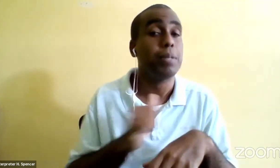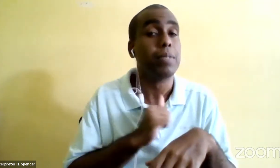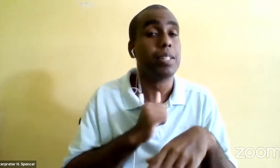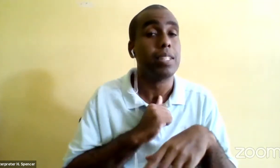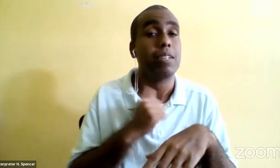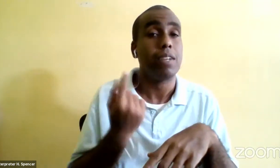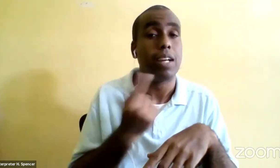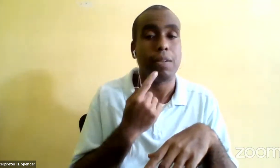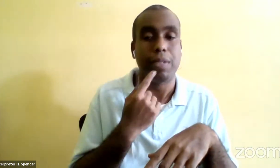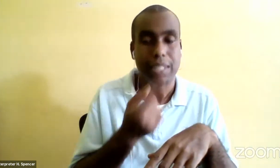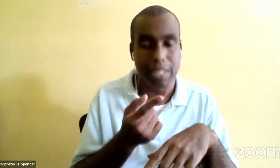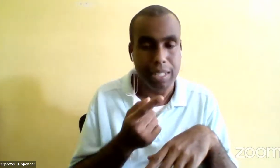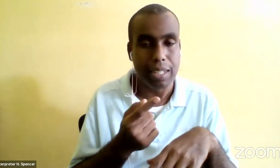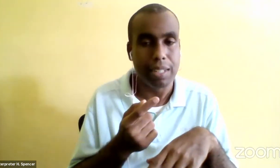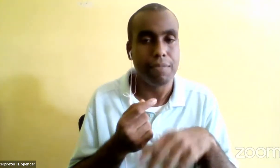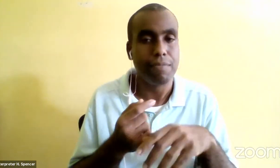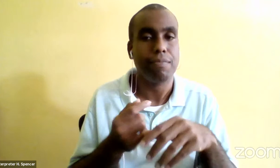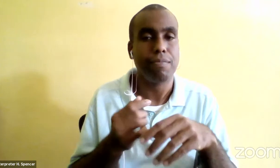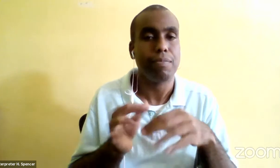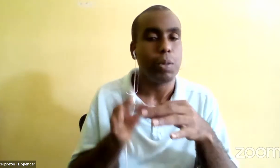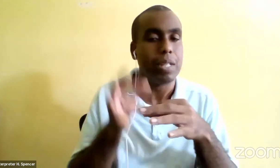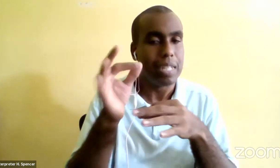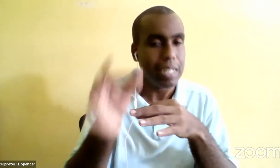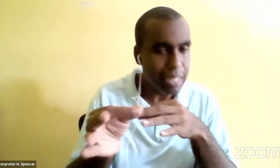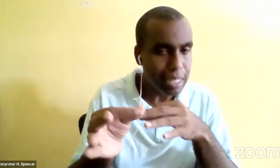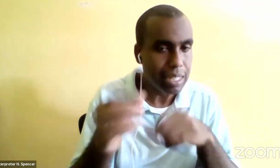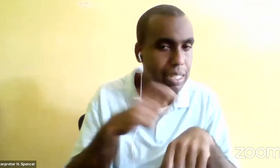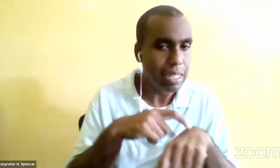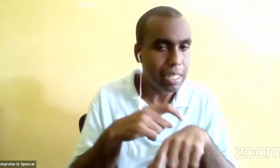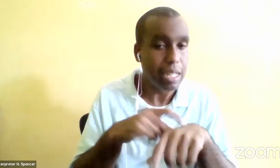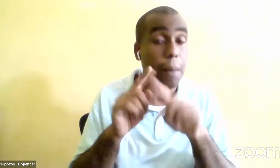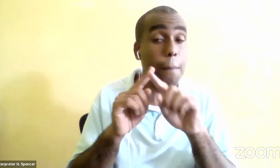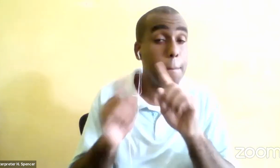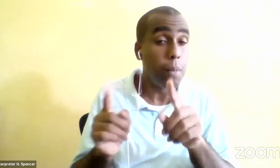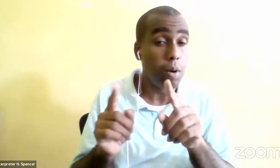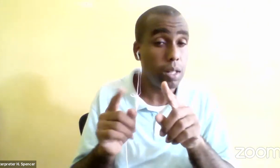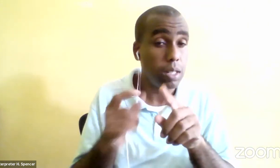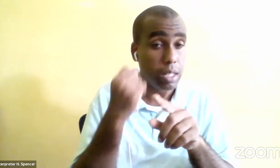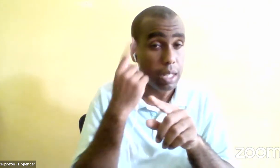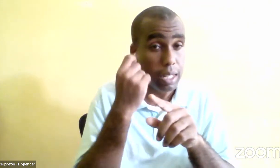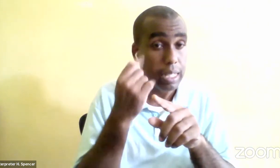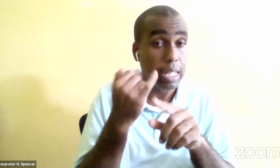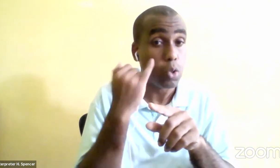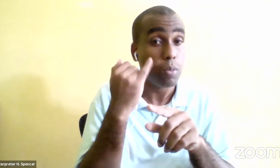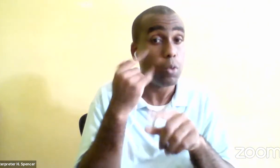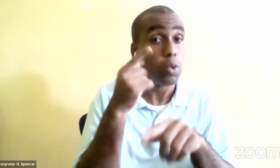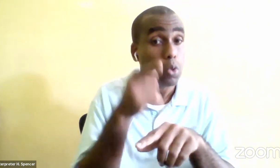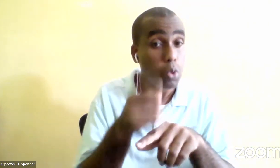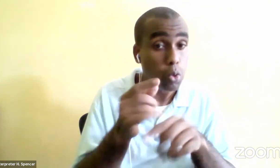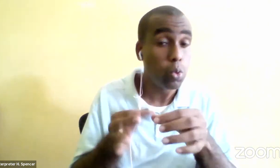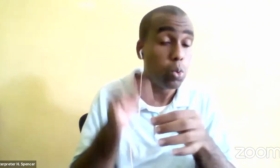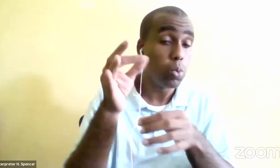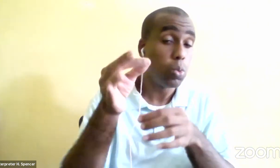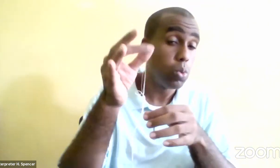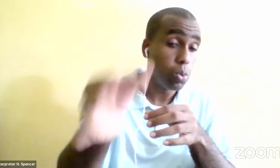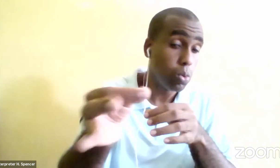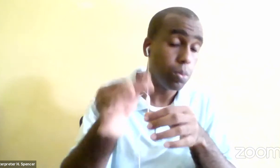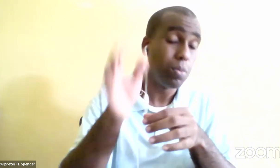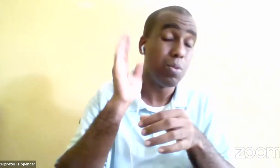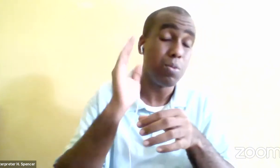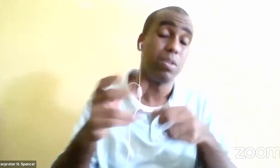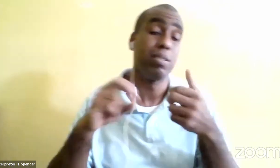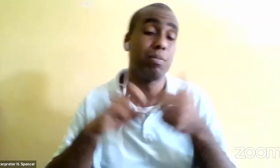yeah, I extend it. But the point is, if you push this back way too much, it leads to major